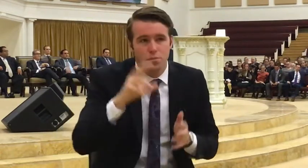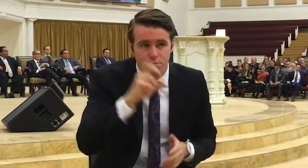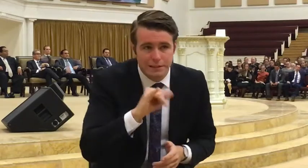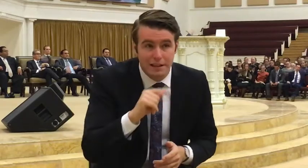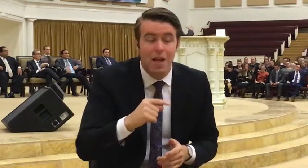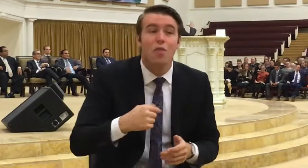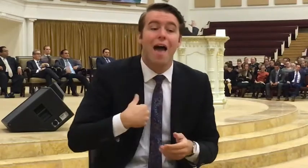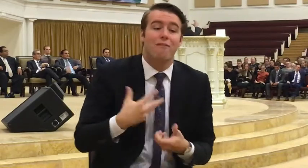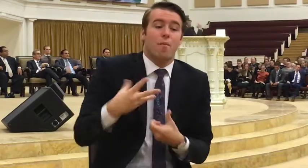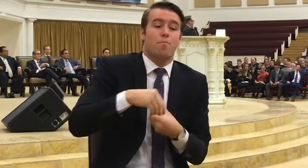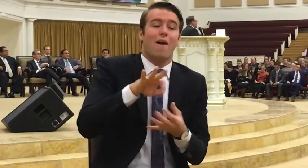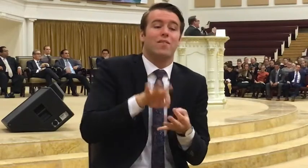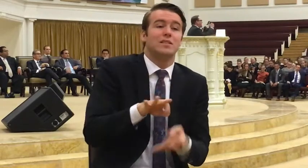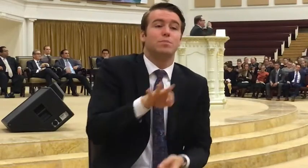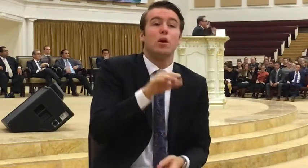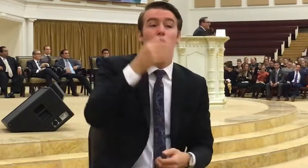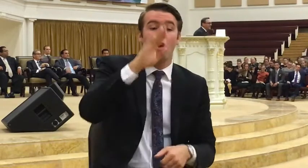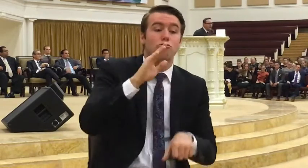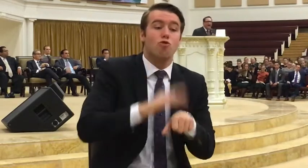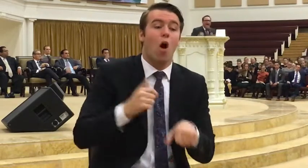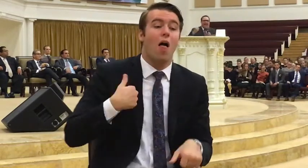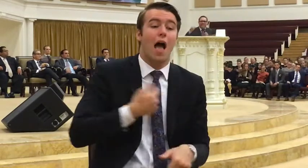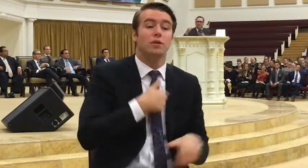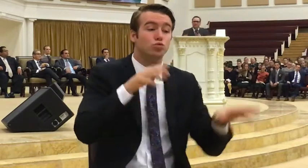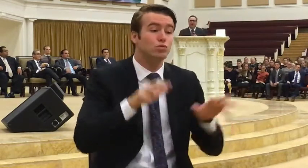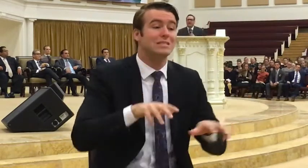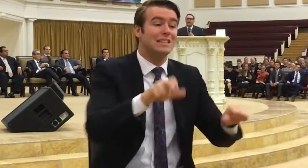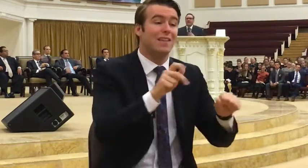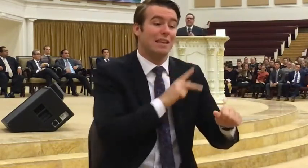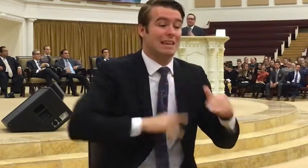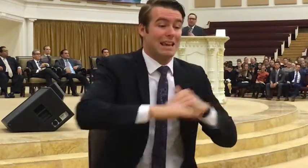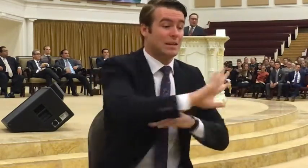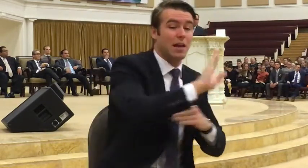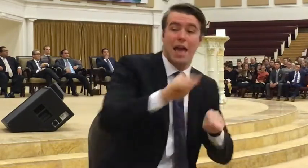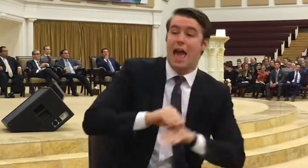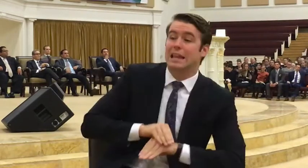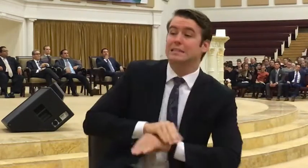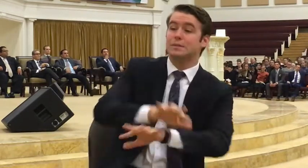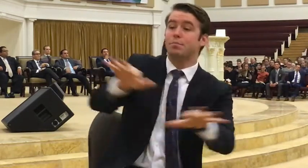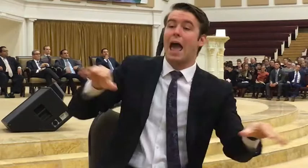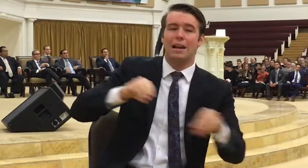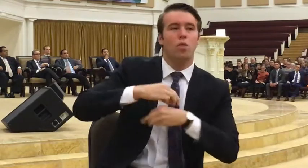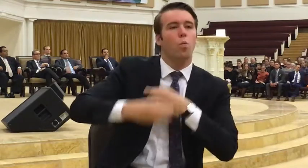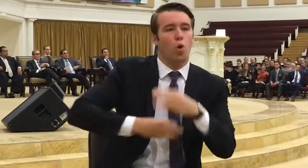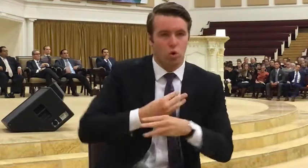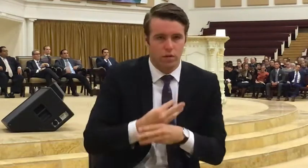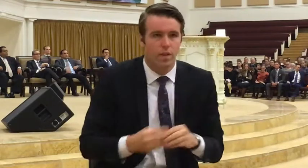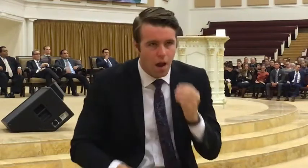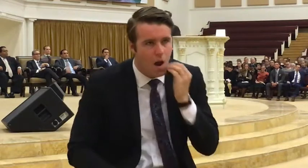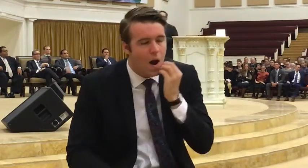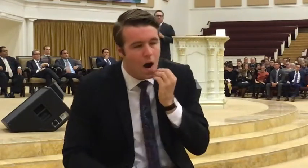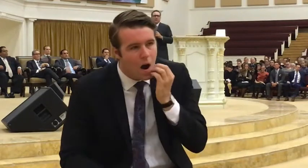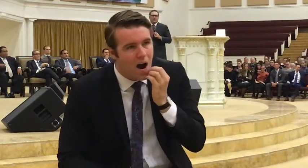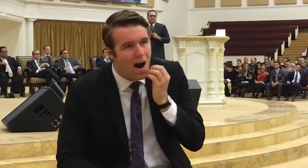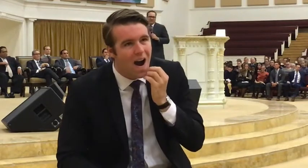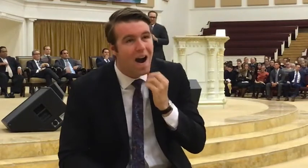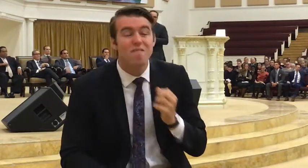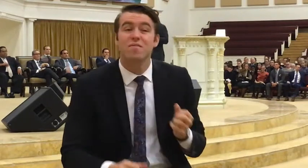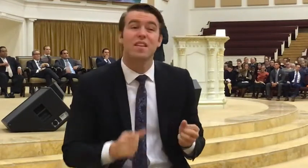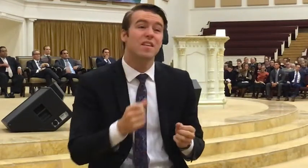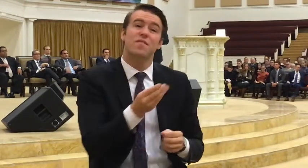is calling us to take the kingdom and expand it in the marketplace. There's not a lot of